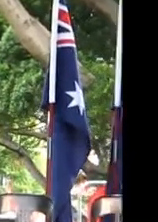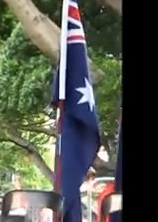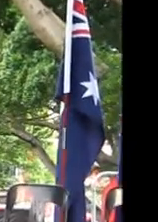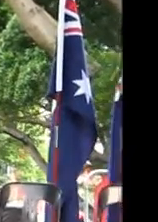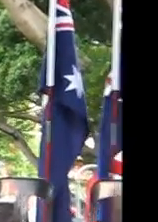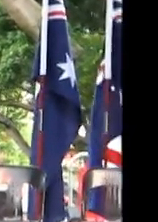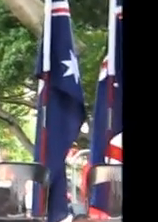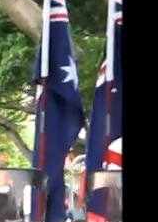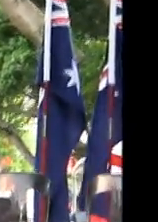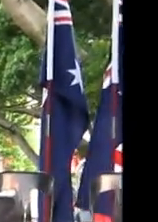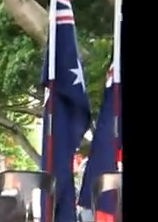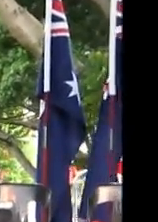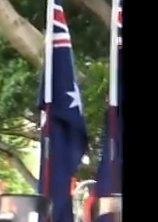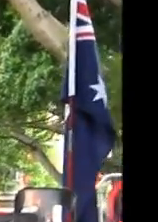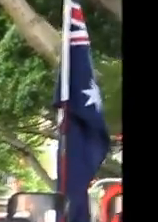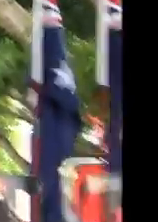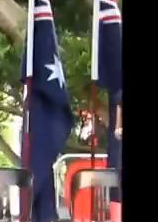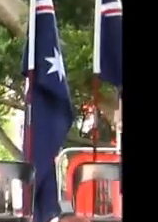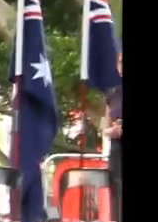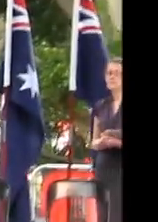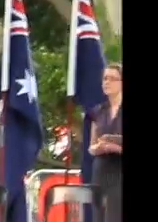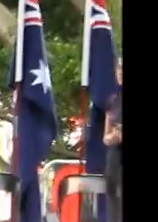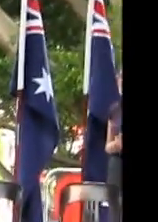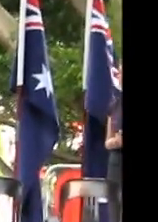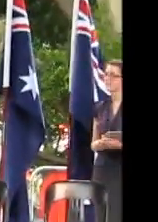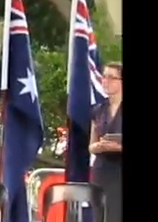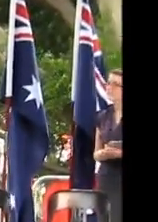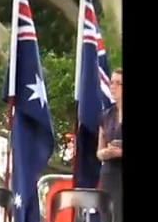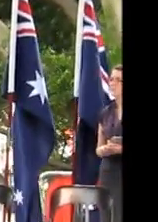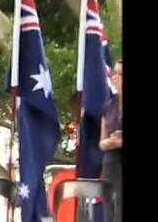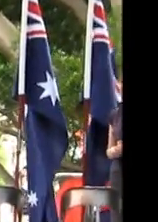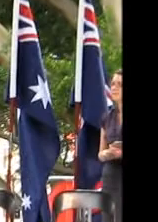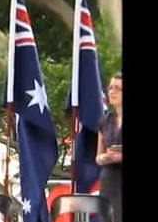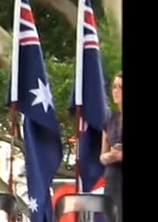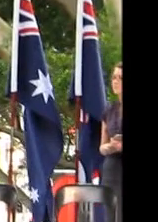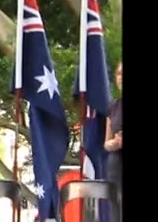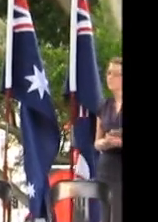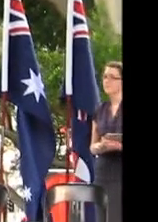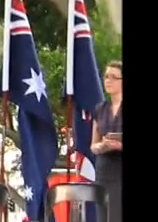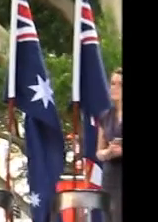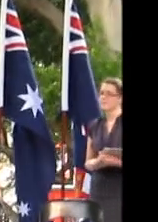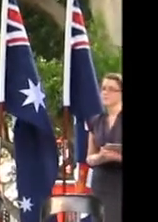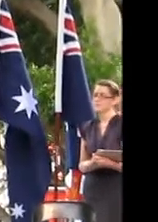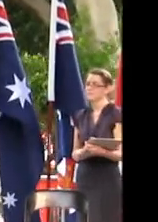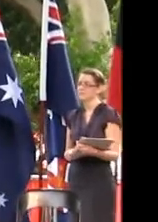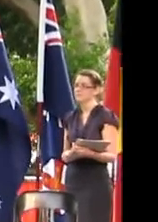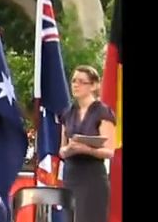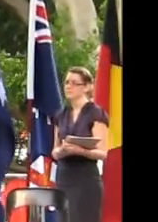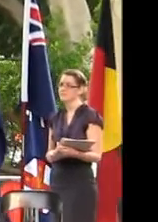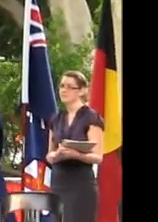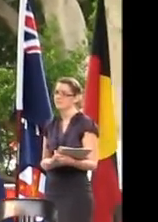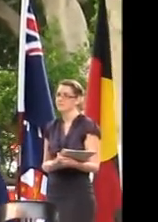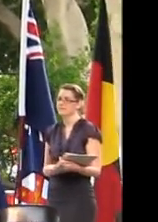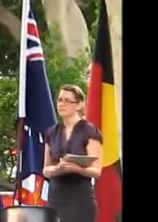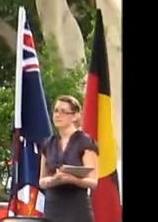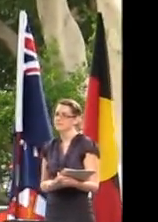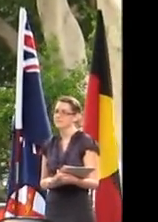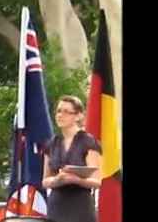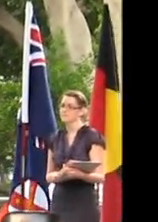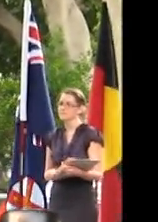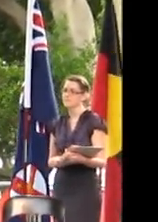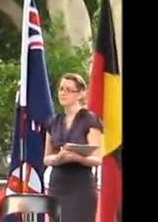multiculturalism and many possibilities for her family, and also the glorious weather. so different from her home country of birth,